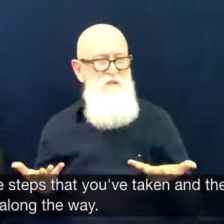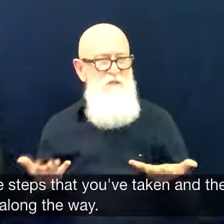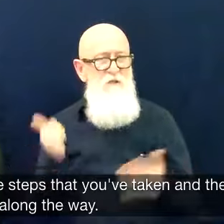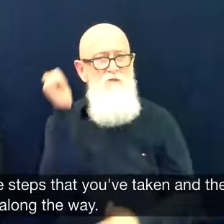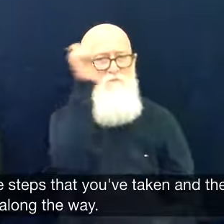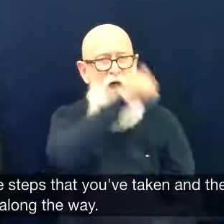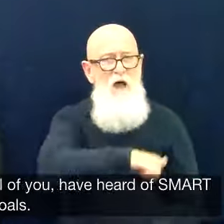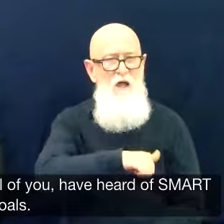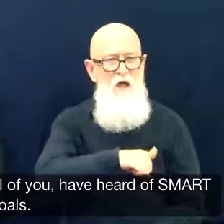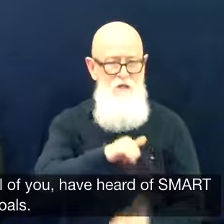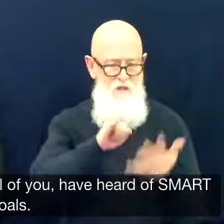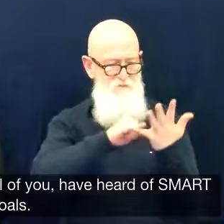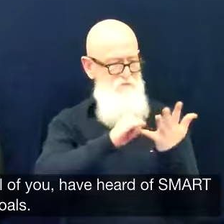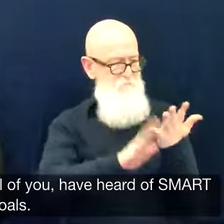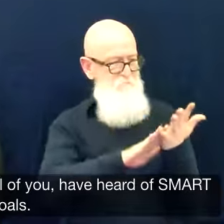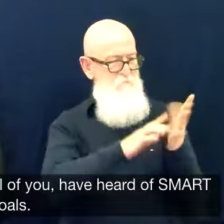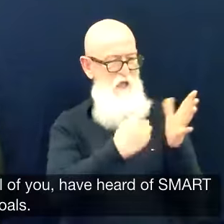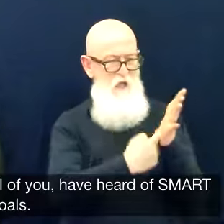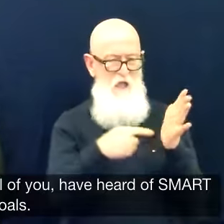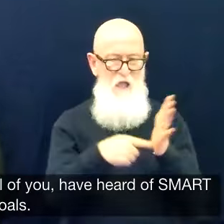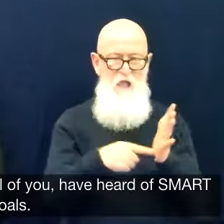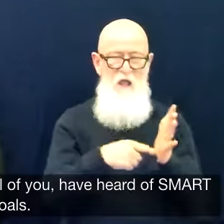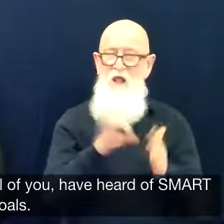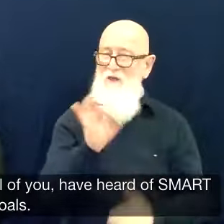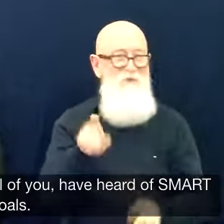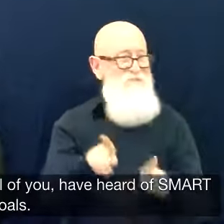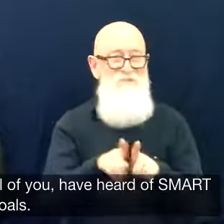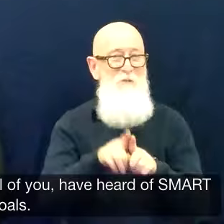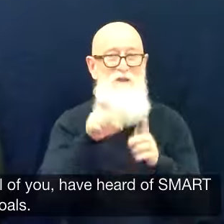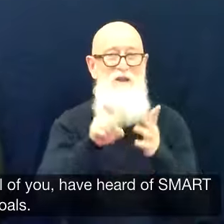SMART goals. It sort of sounds like clever goals, but it's